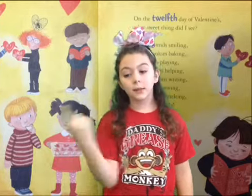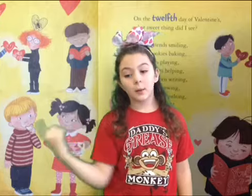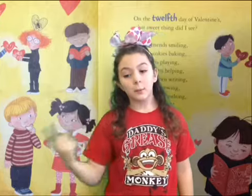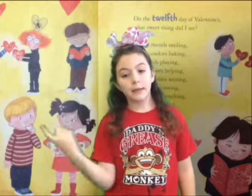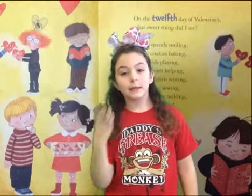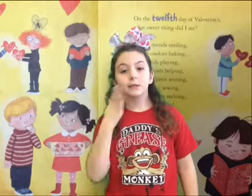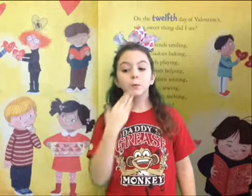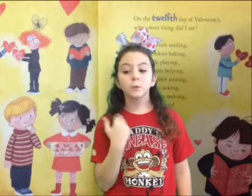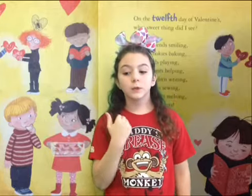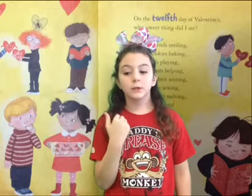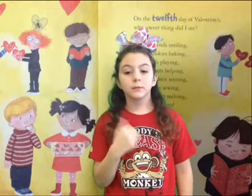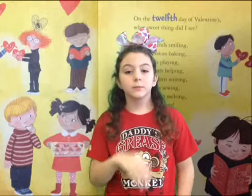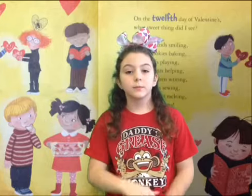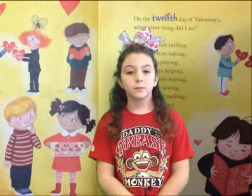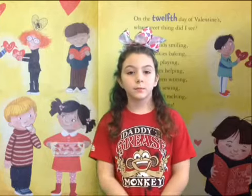sweet thing did I see?